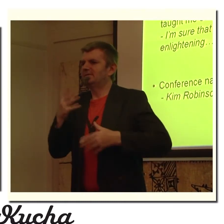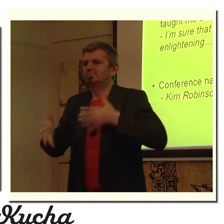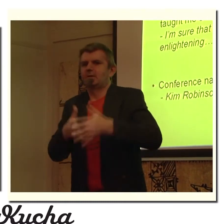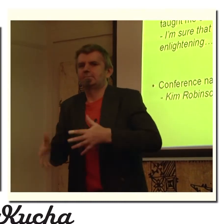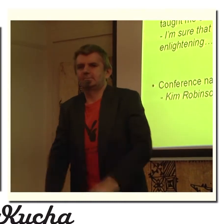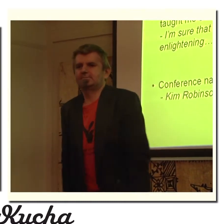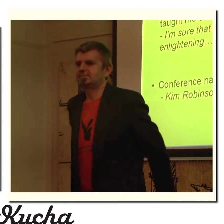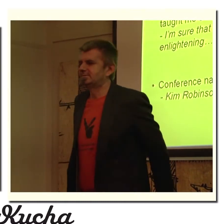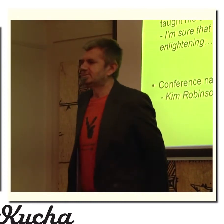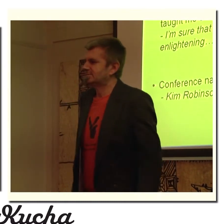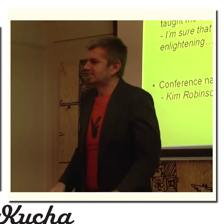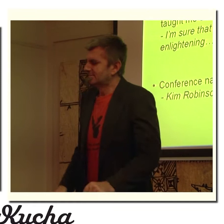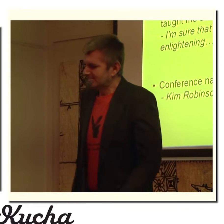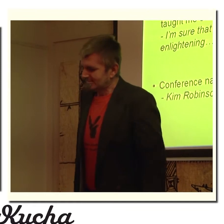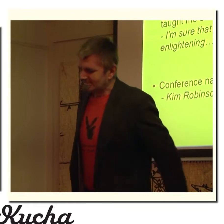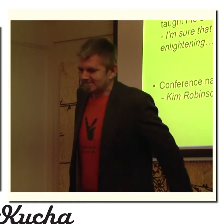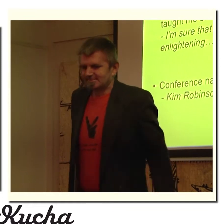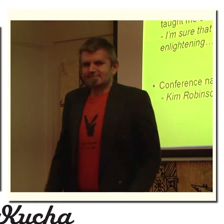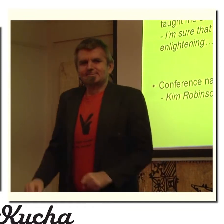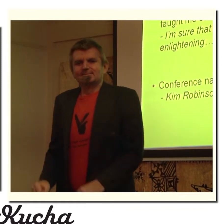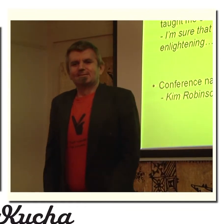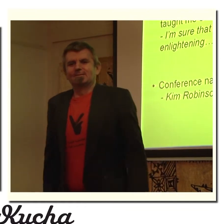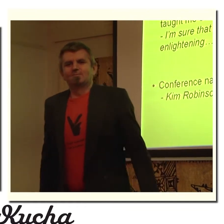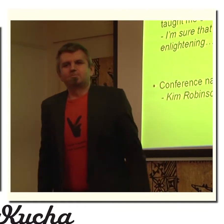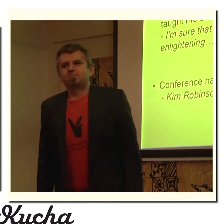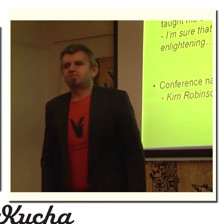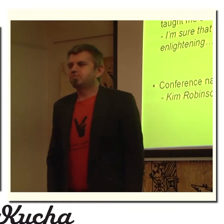today and they taught me some signs.